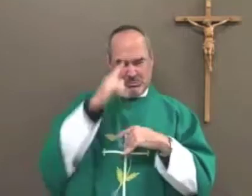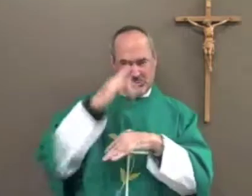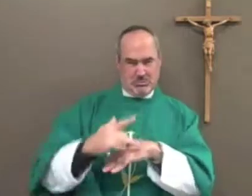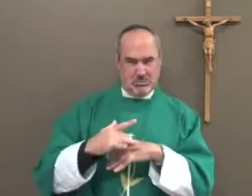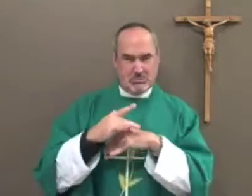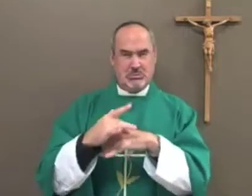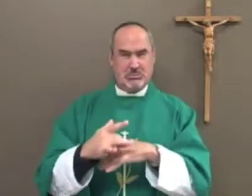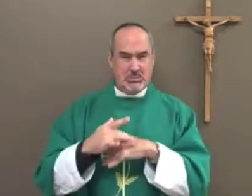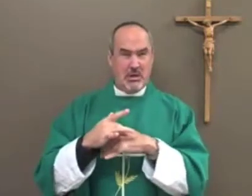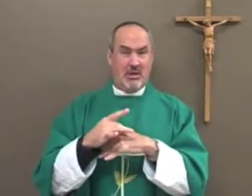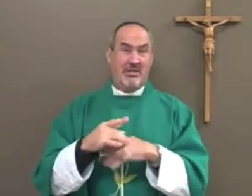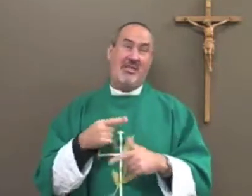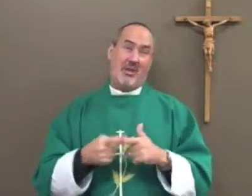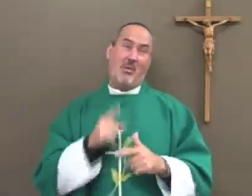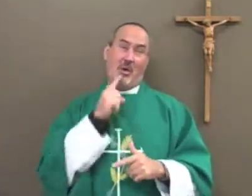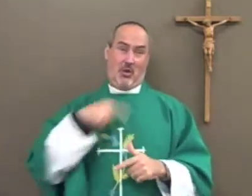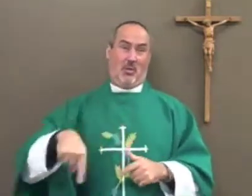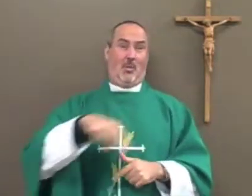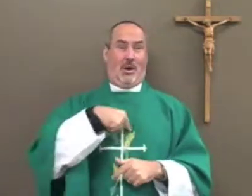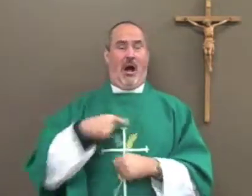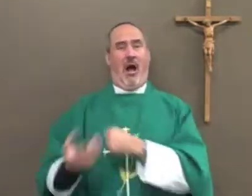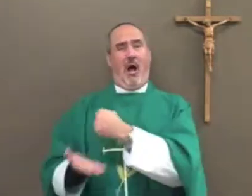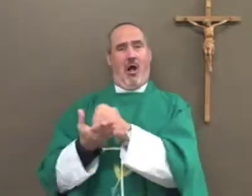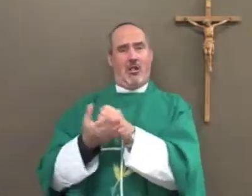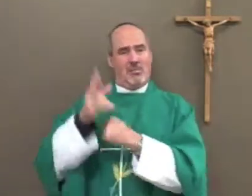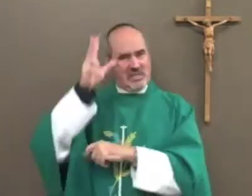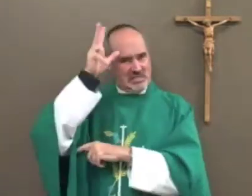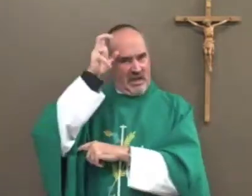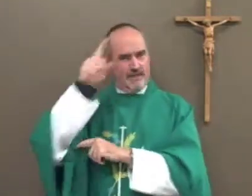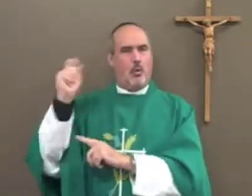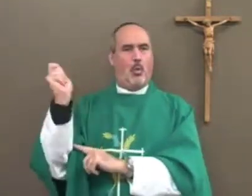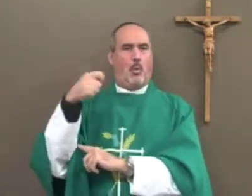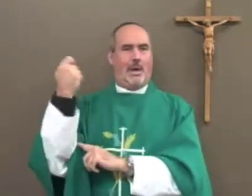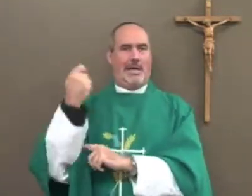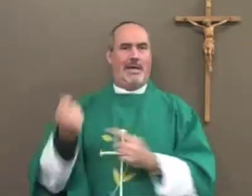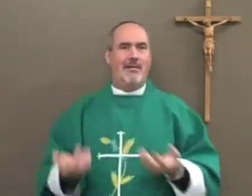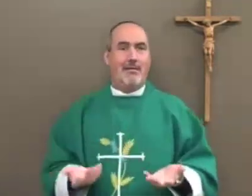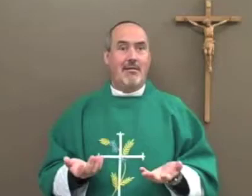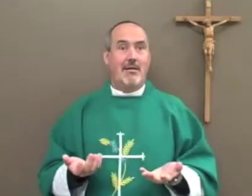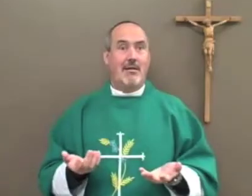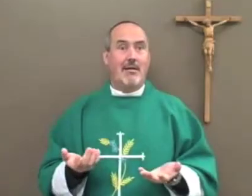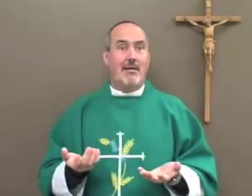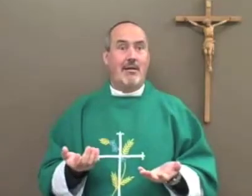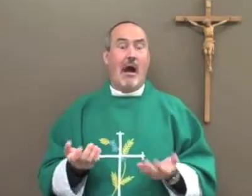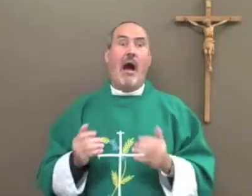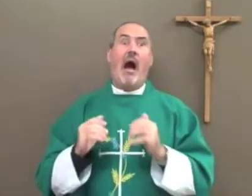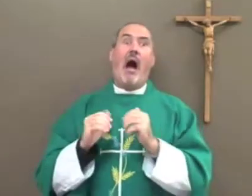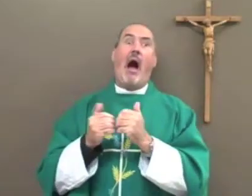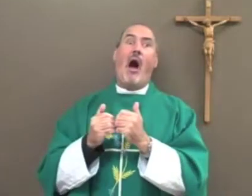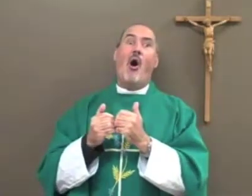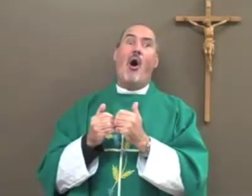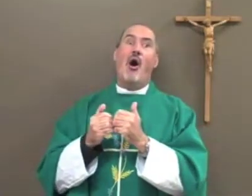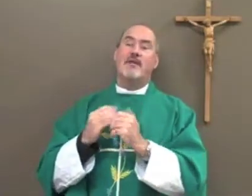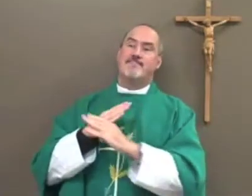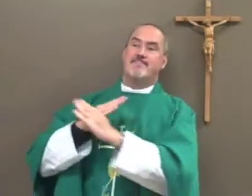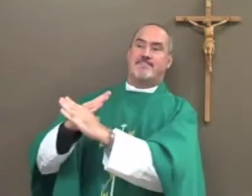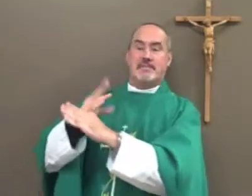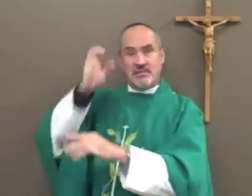And if we obsess on what they've done to us, then we're really giving in to the devil and to temptation. And the only way